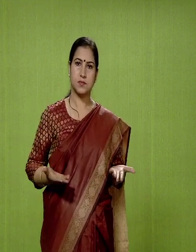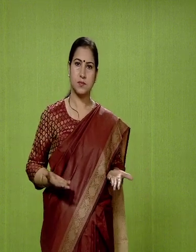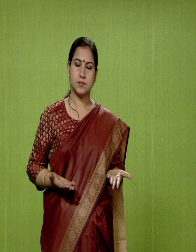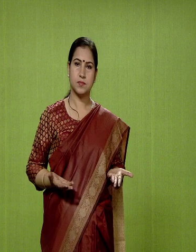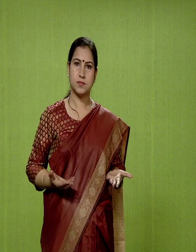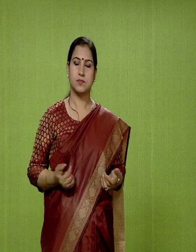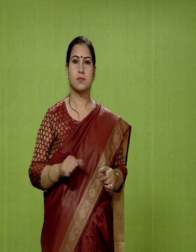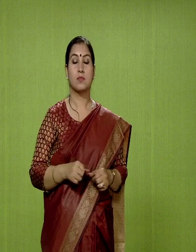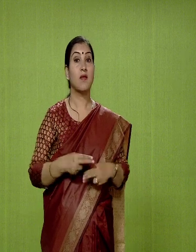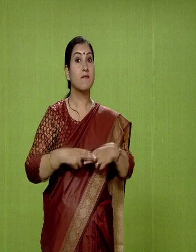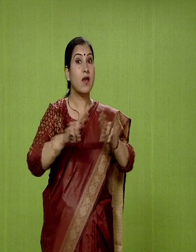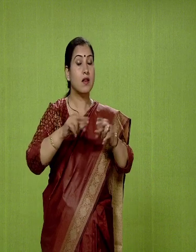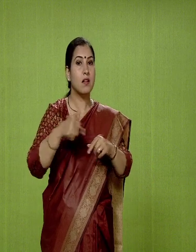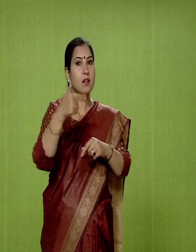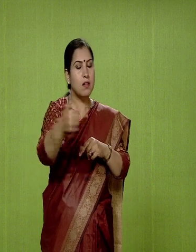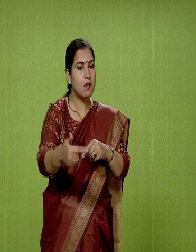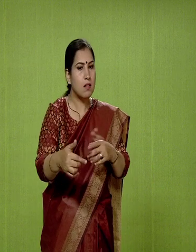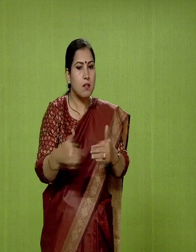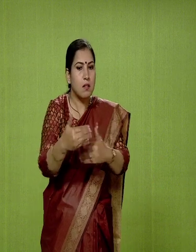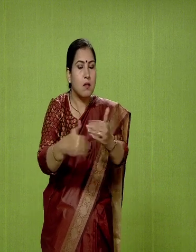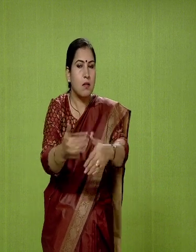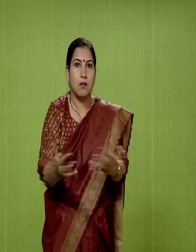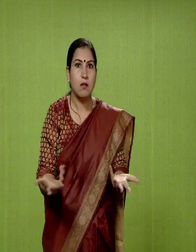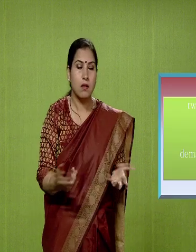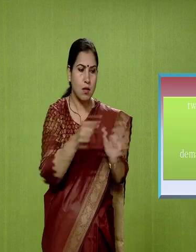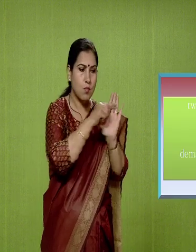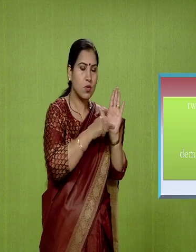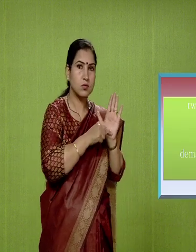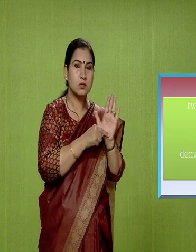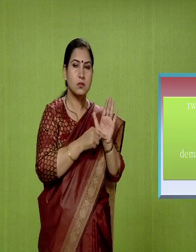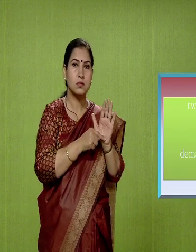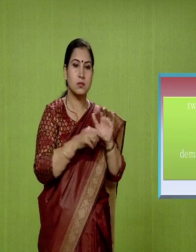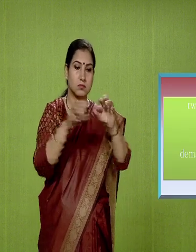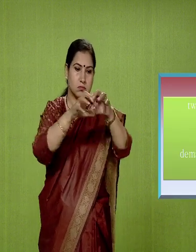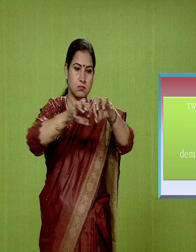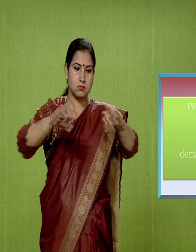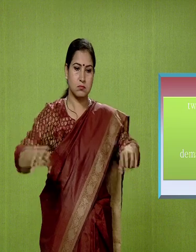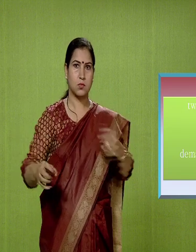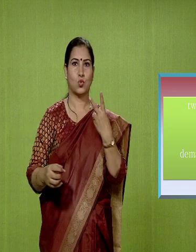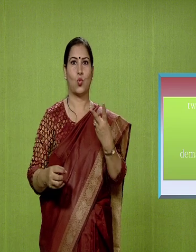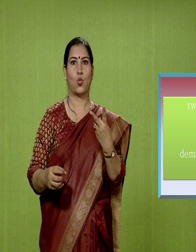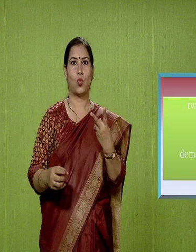The final result of this policy was the two nation theory.